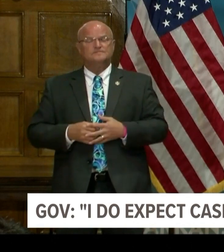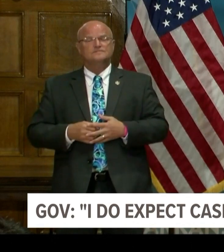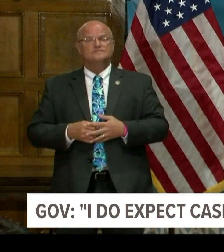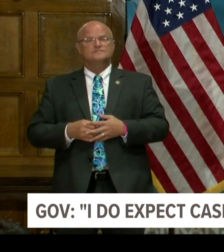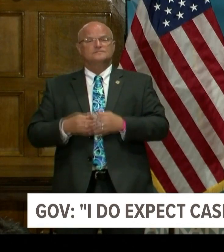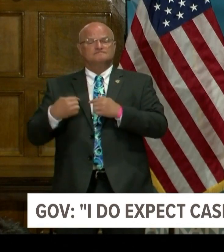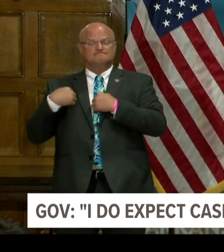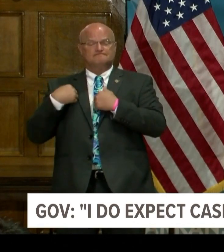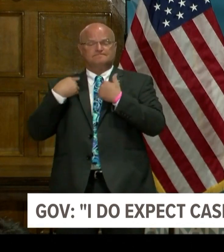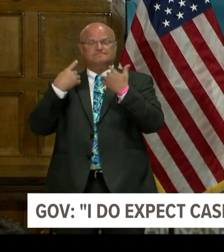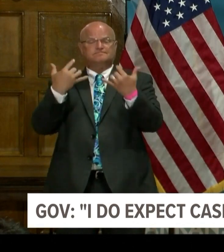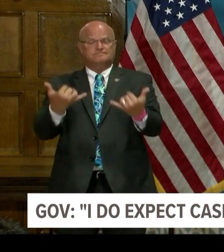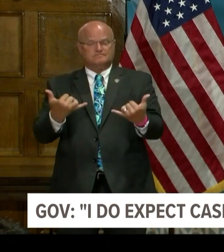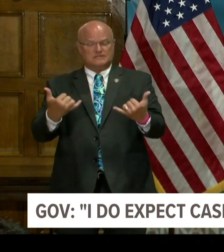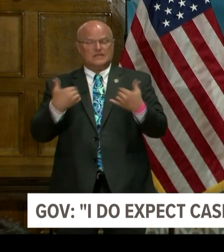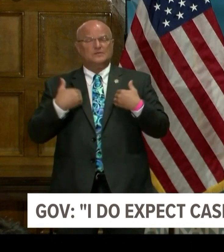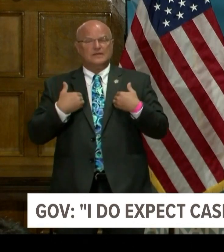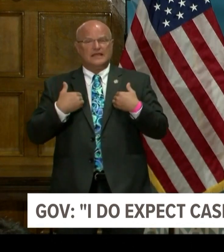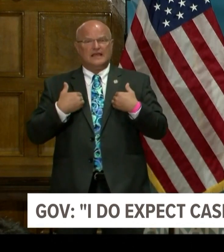To date, there are